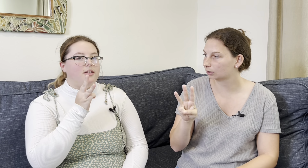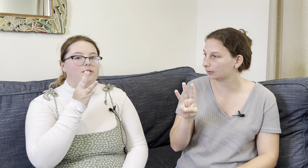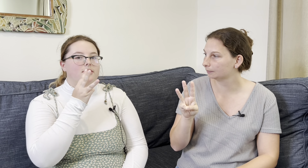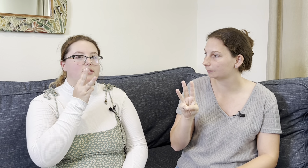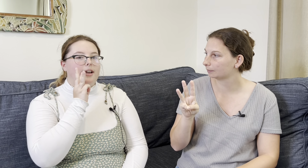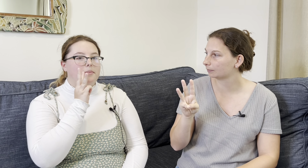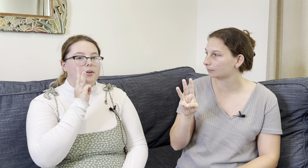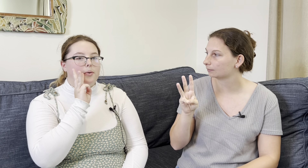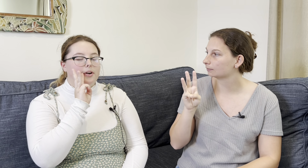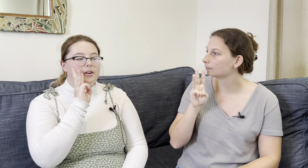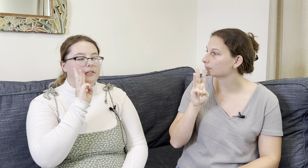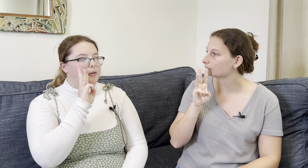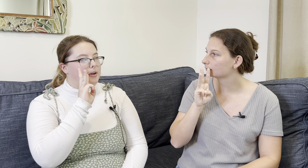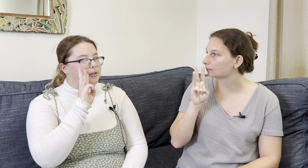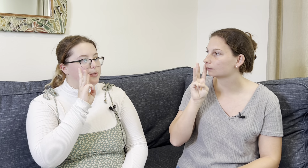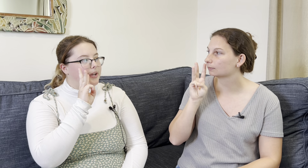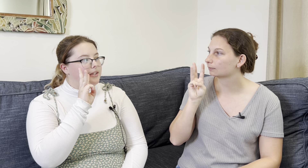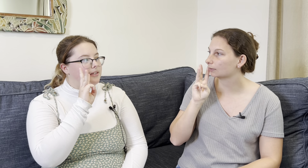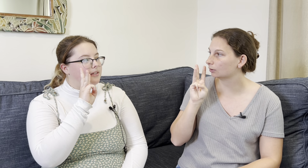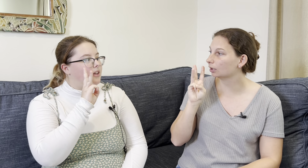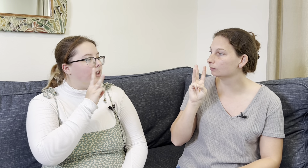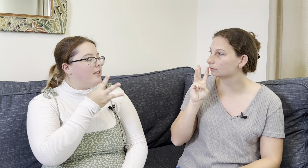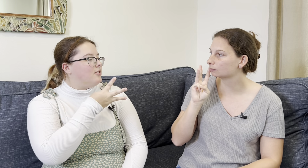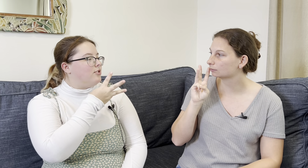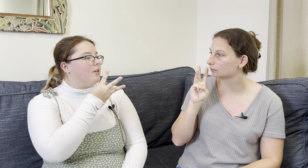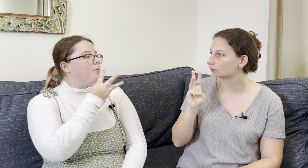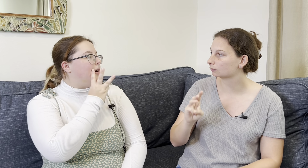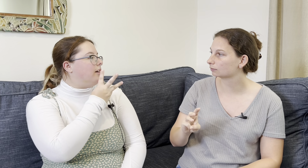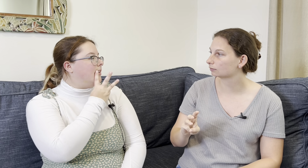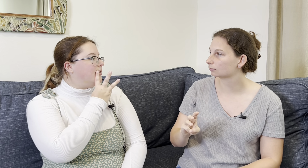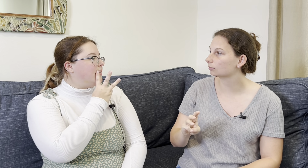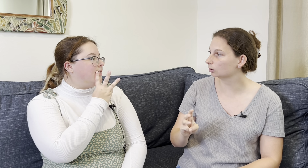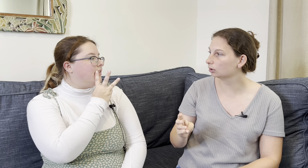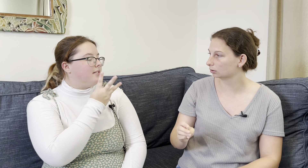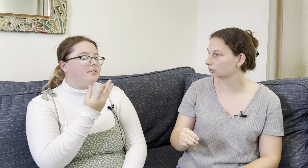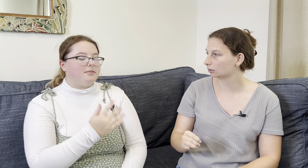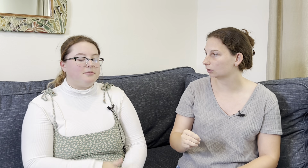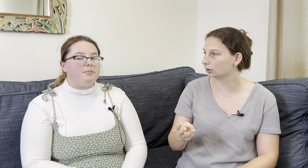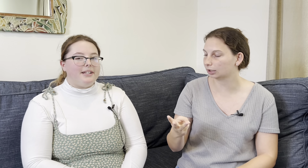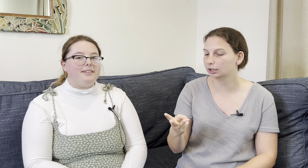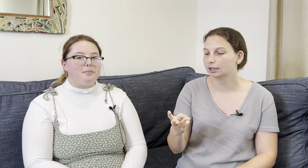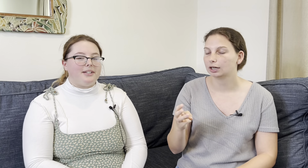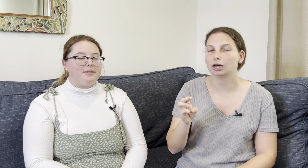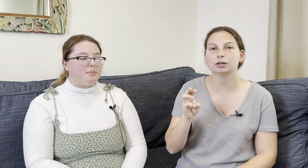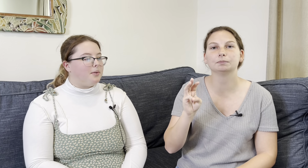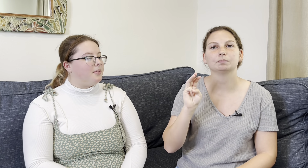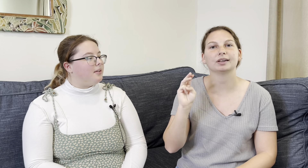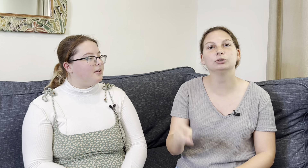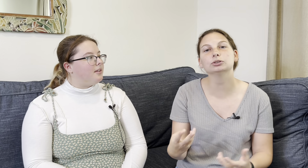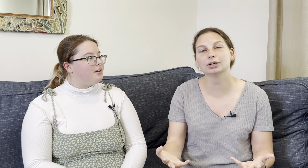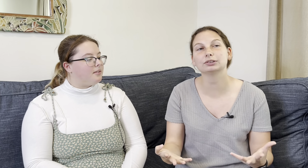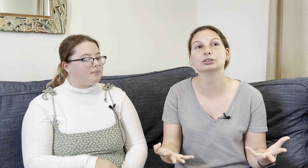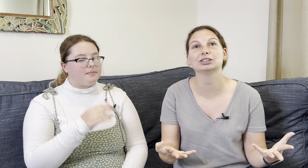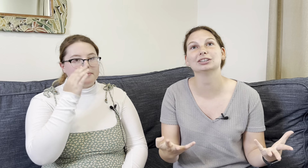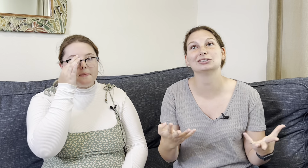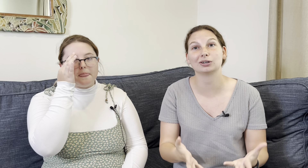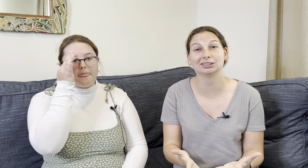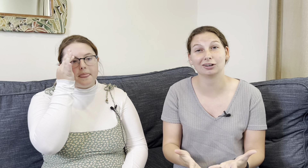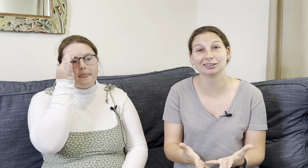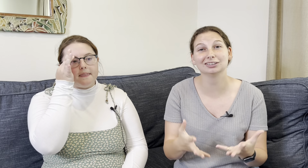just tap the corner of your mouth twice. Okay. So you just go water. Okay. Alrighty. Pretty simple. And you also have to understand these are toddlers,